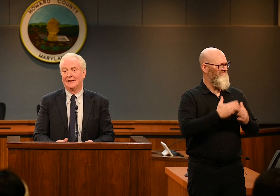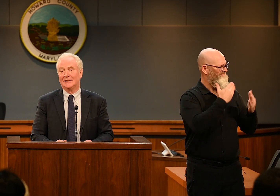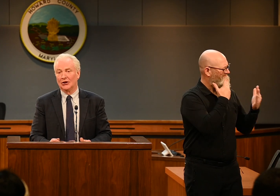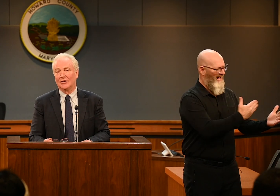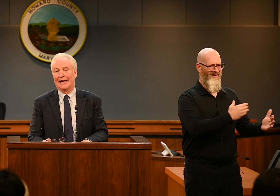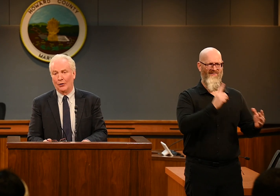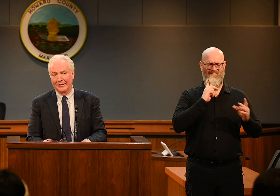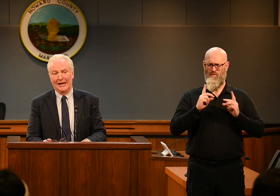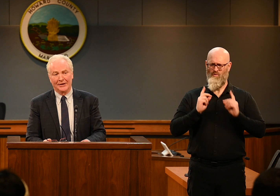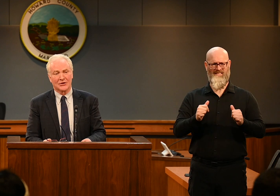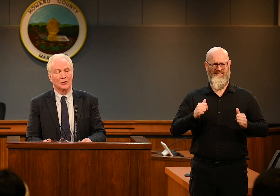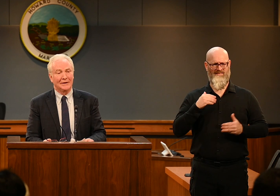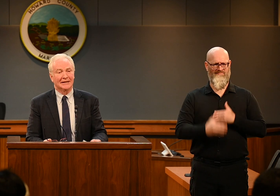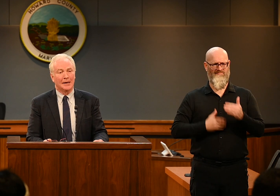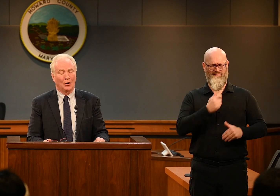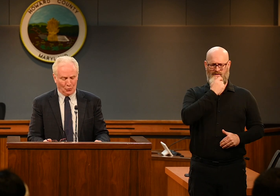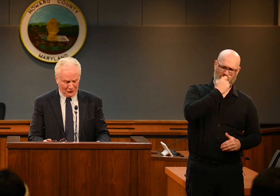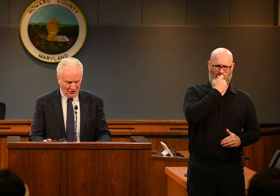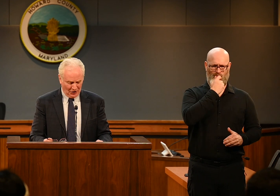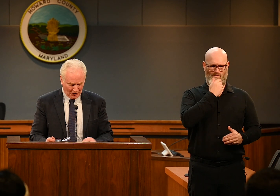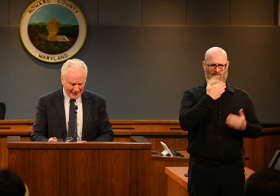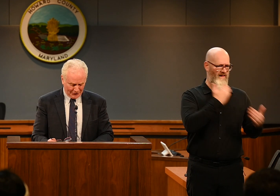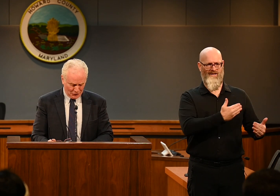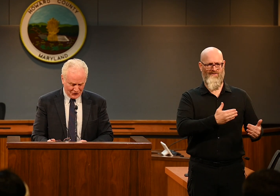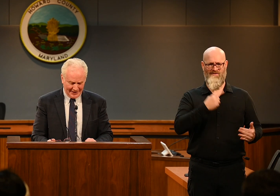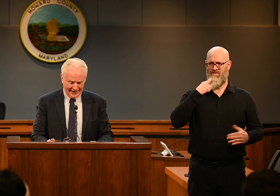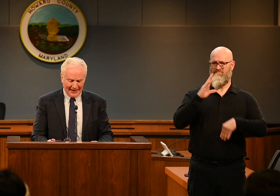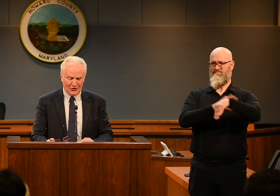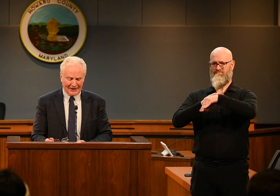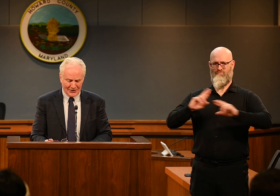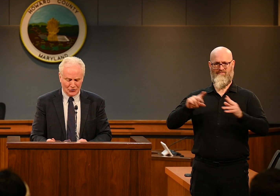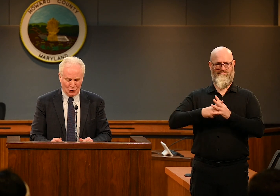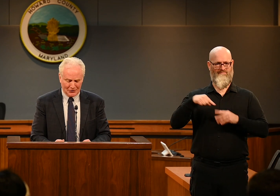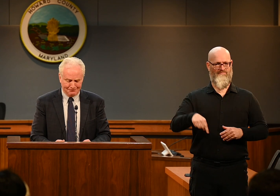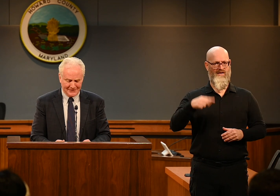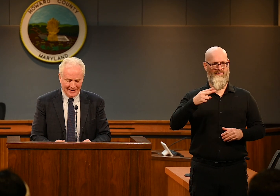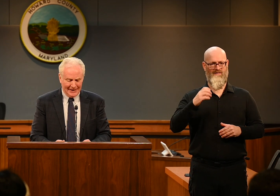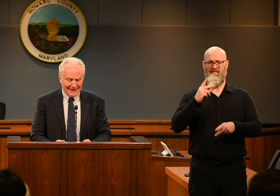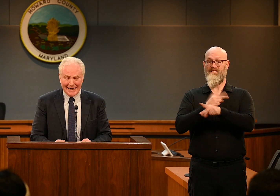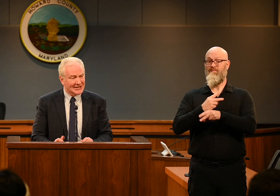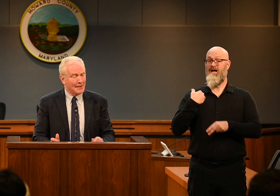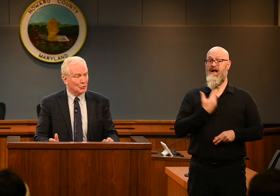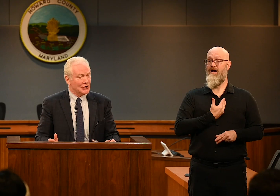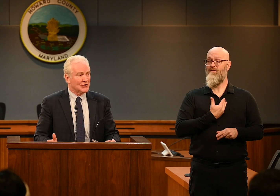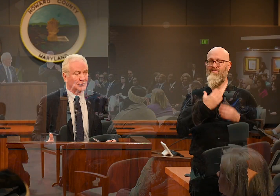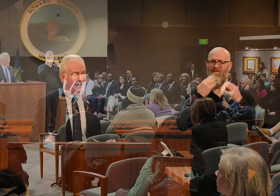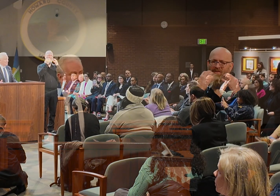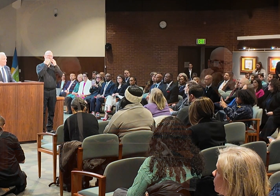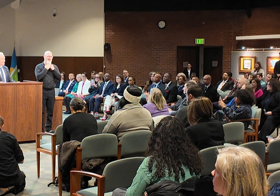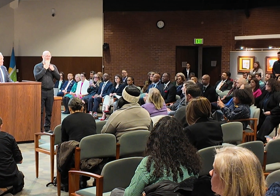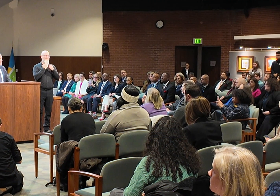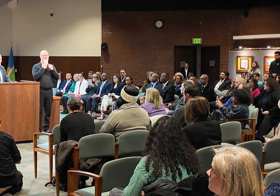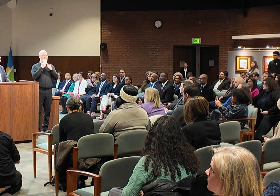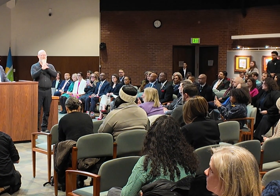whistle here in Howard County so that we can uphold our values and our Constitution. ICE operations